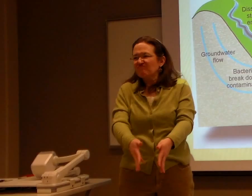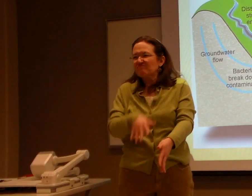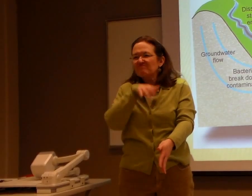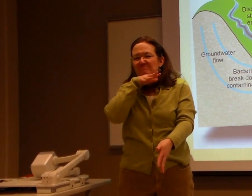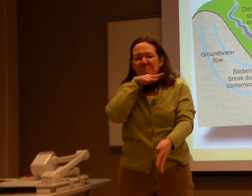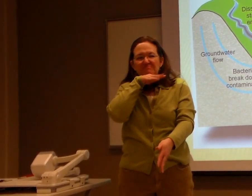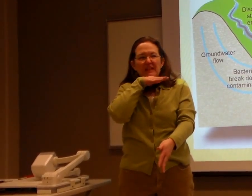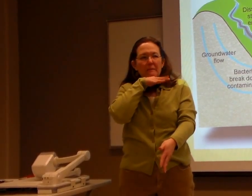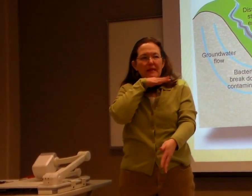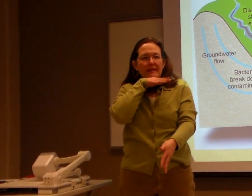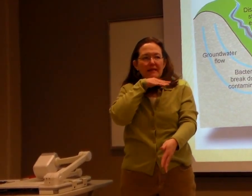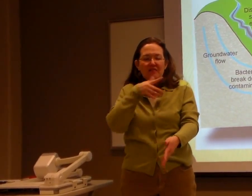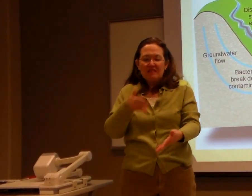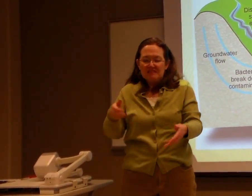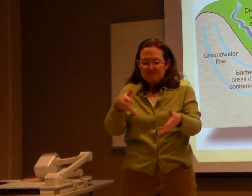which settle to the bottom